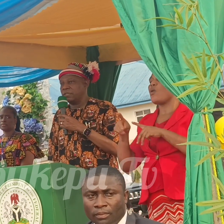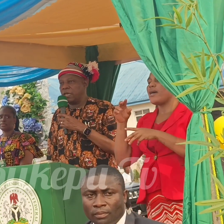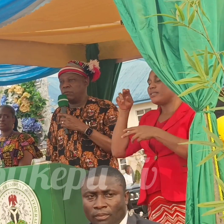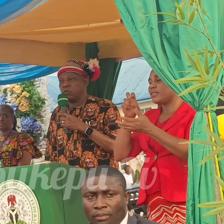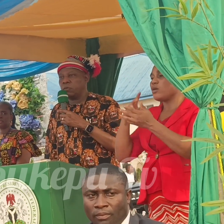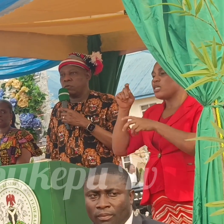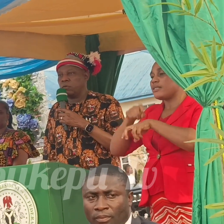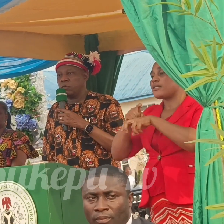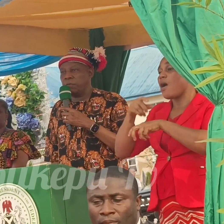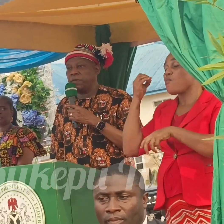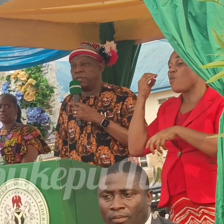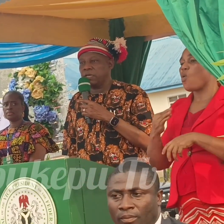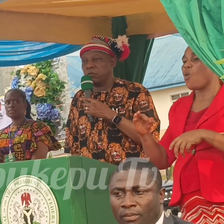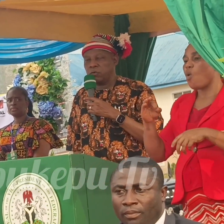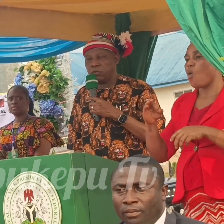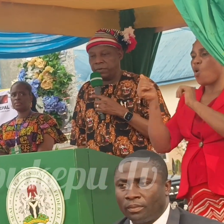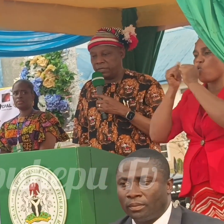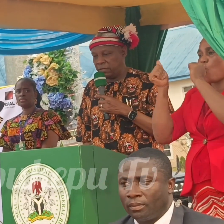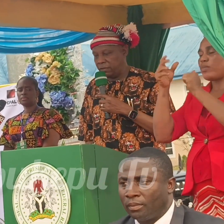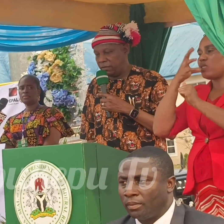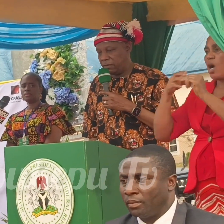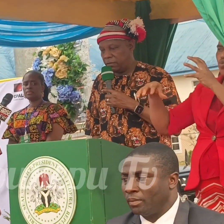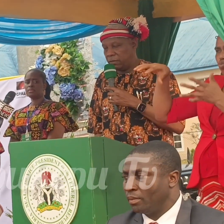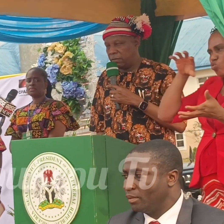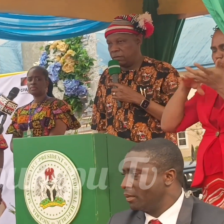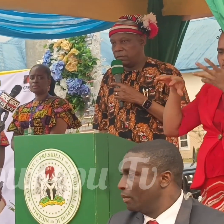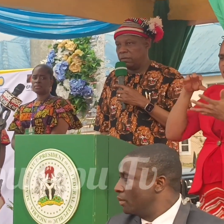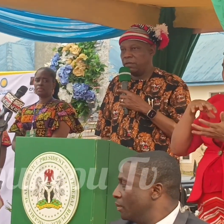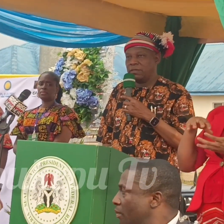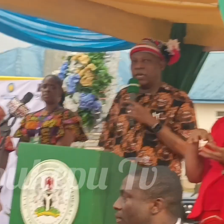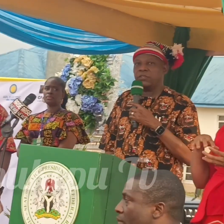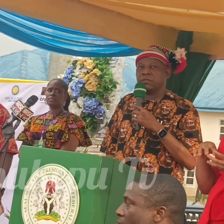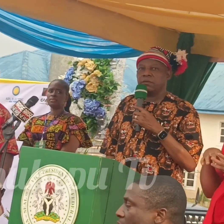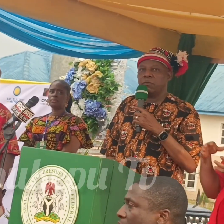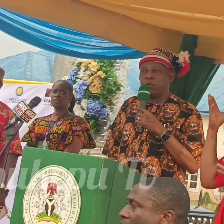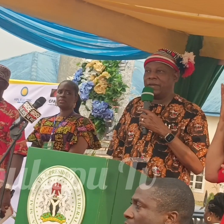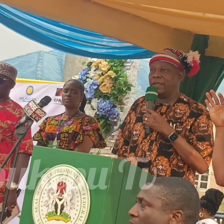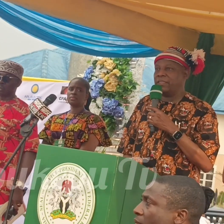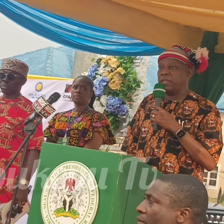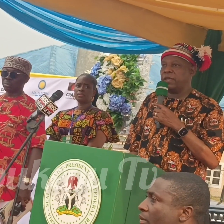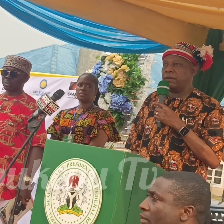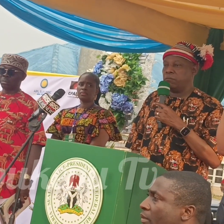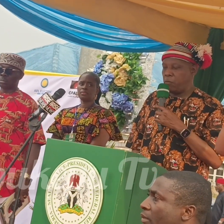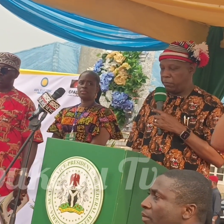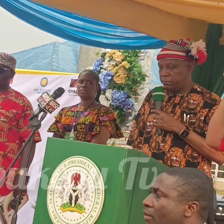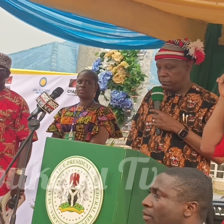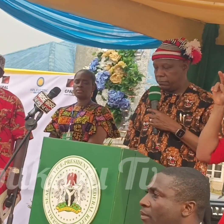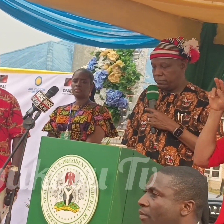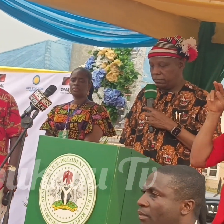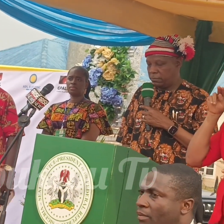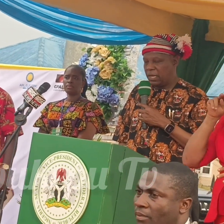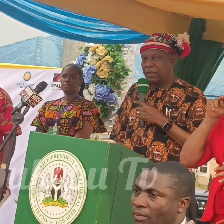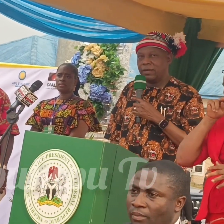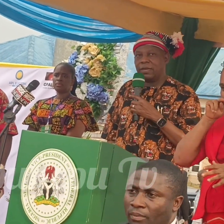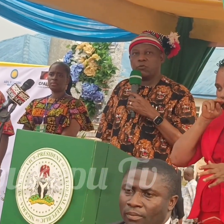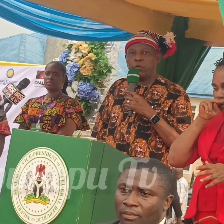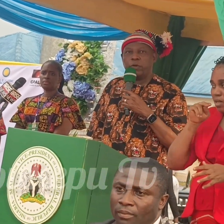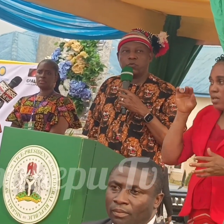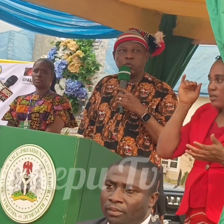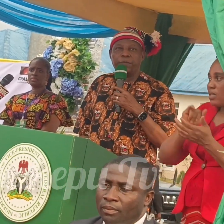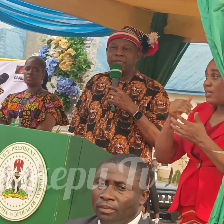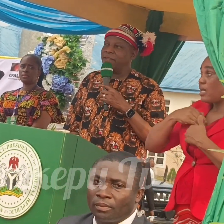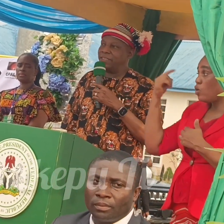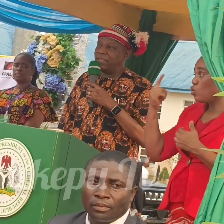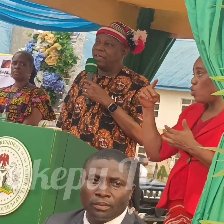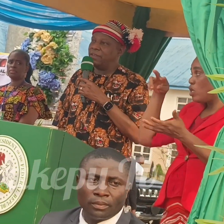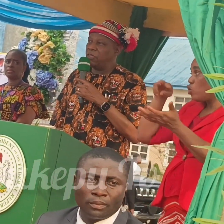at times of conflict and controversy. There is one Nigerian that has always stood